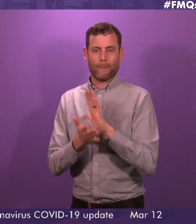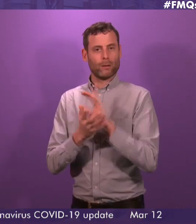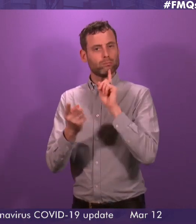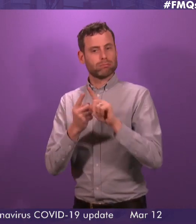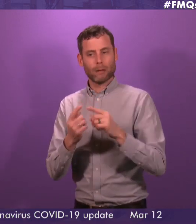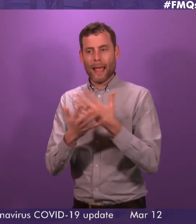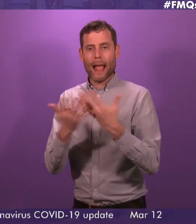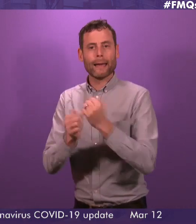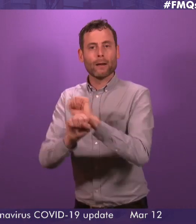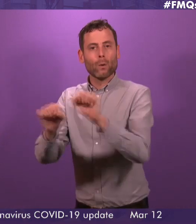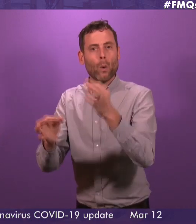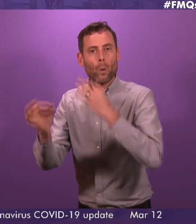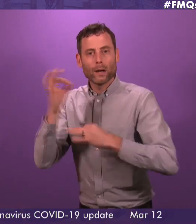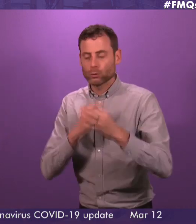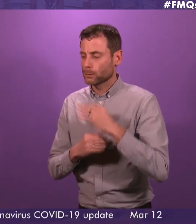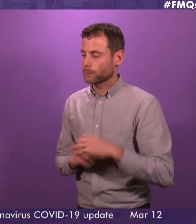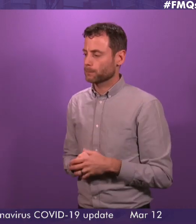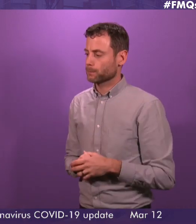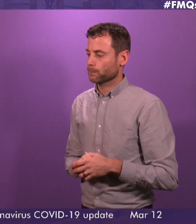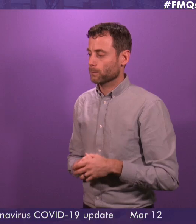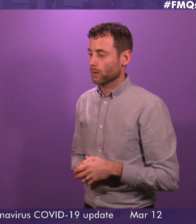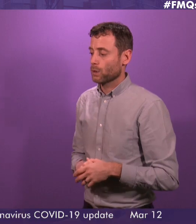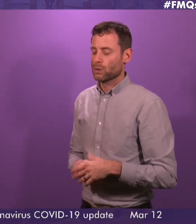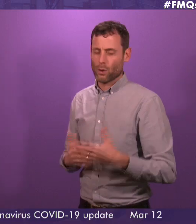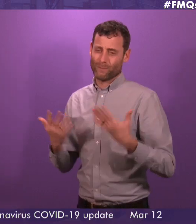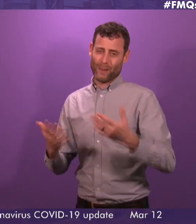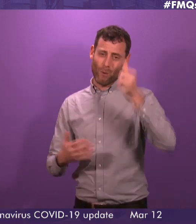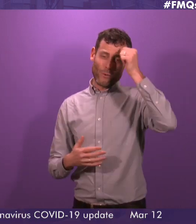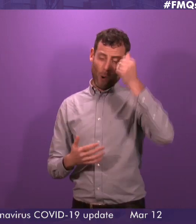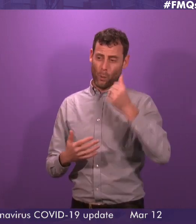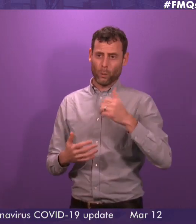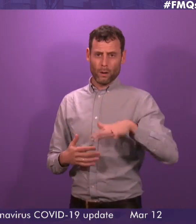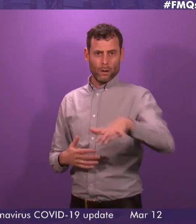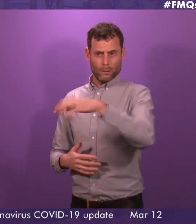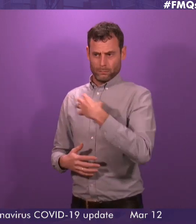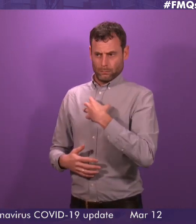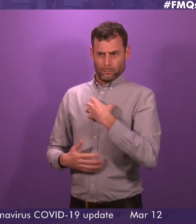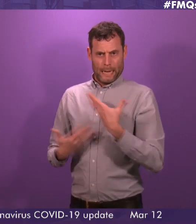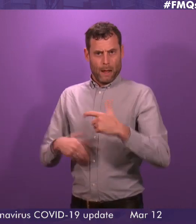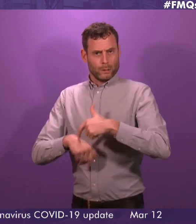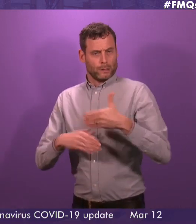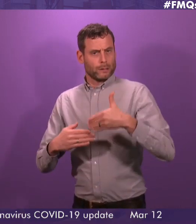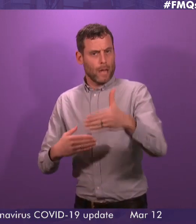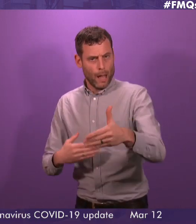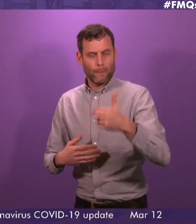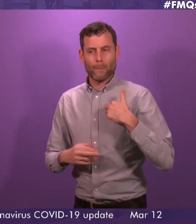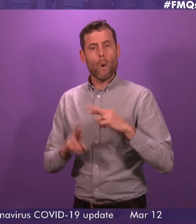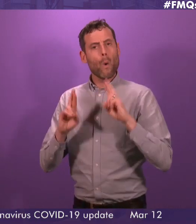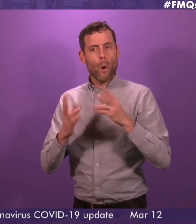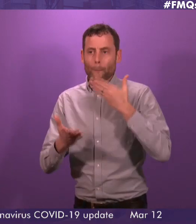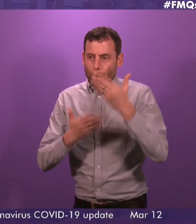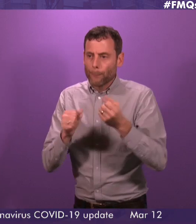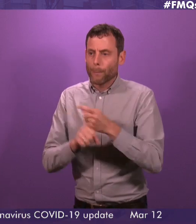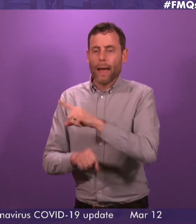have. Now, we do recognise that this is an unsettling and for some deeply concerning time, and I hope I can assure you that as